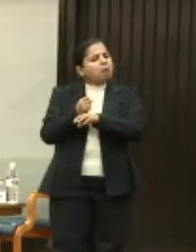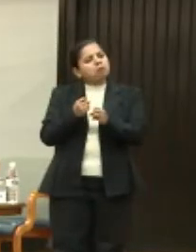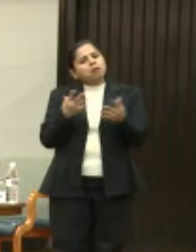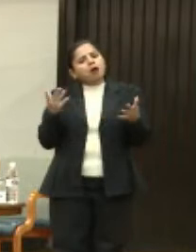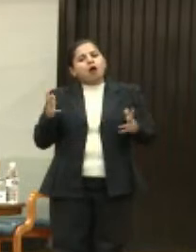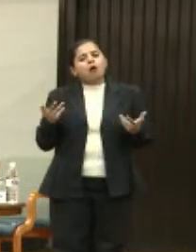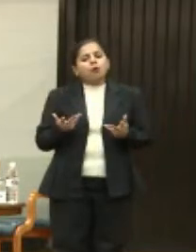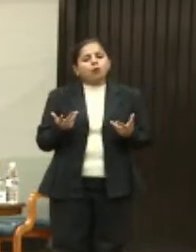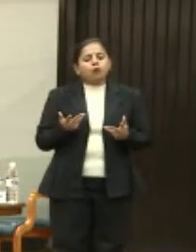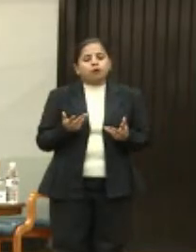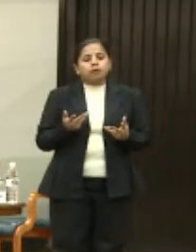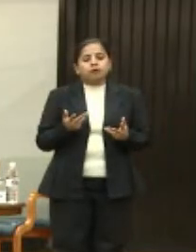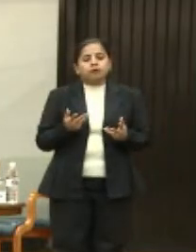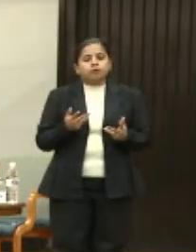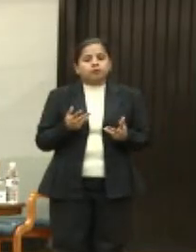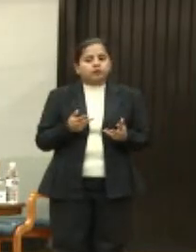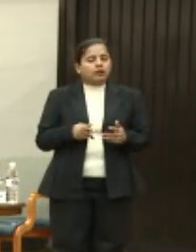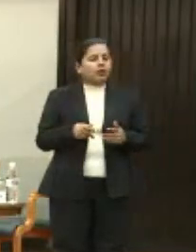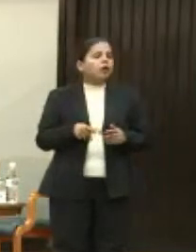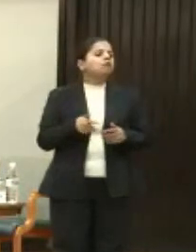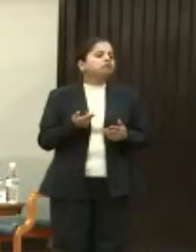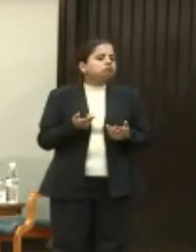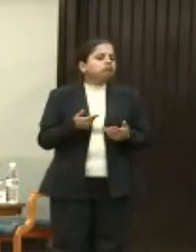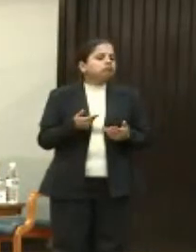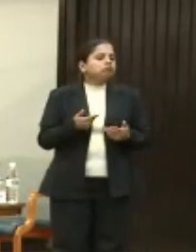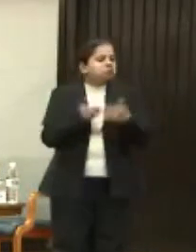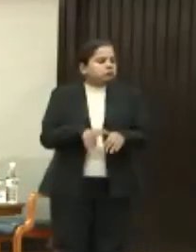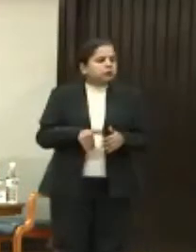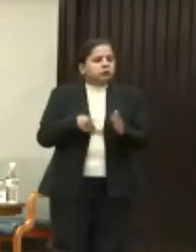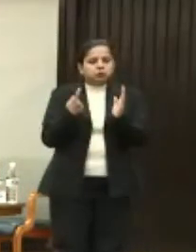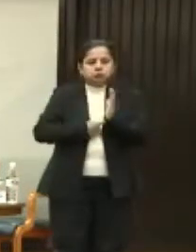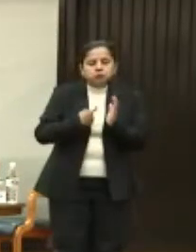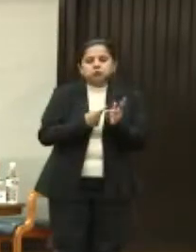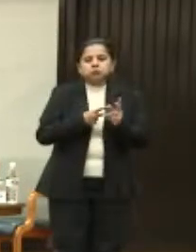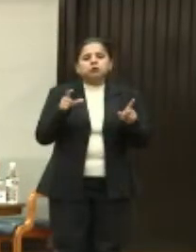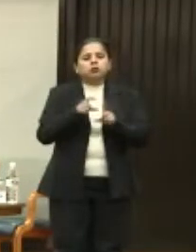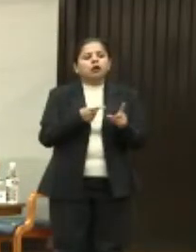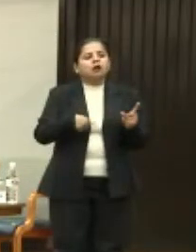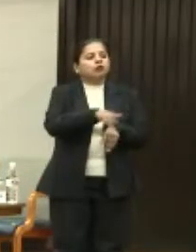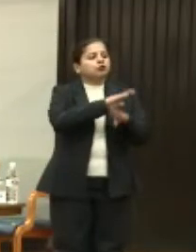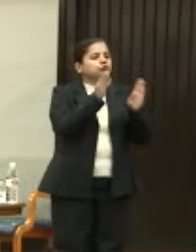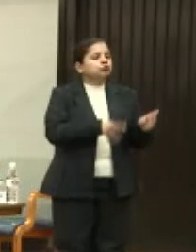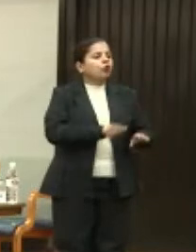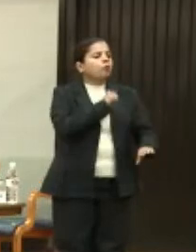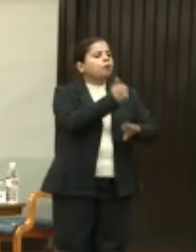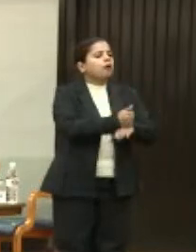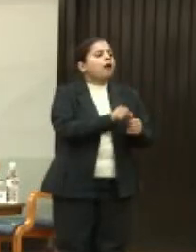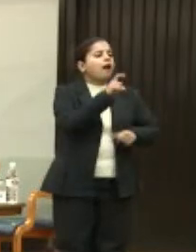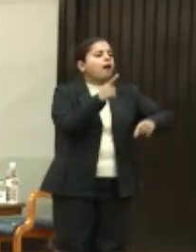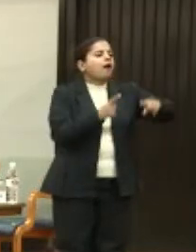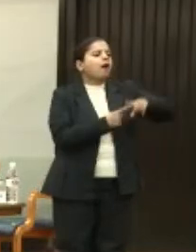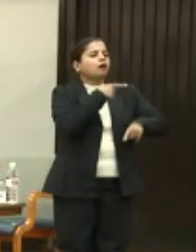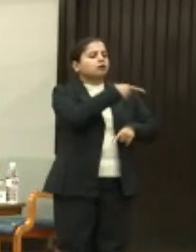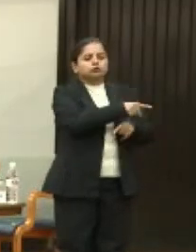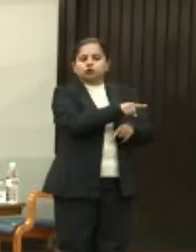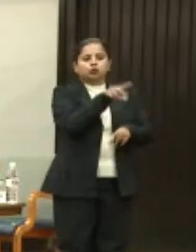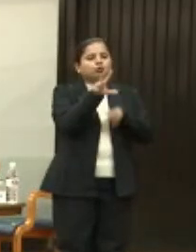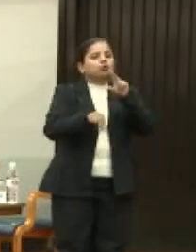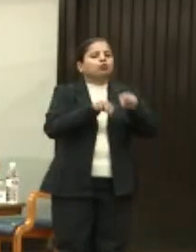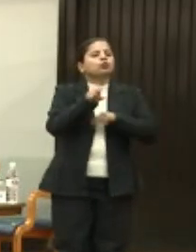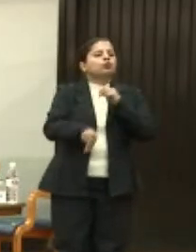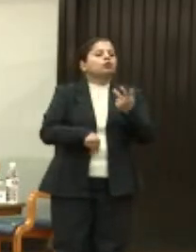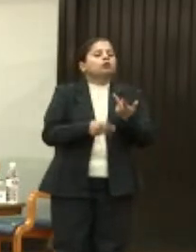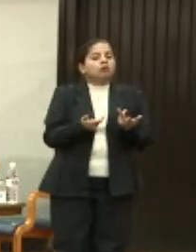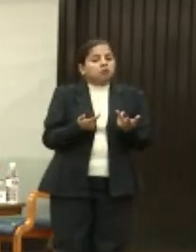Because of the restrictions imposed in Delhi by the Shops and Establishment Act. So